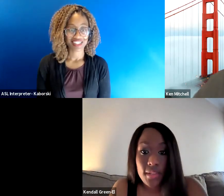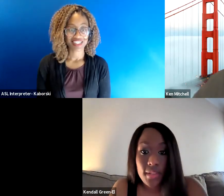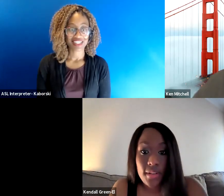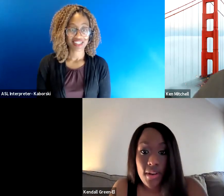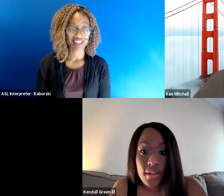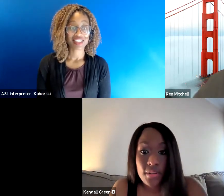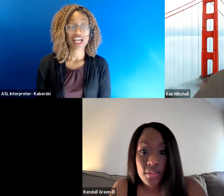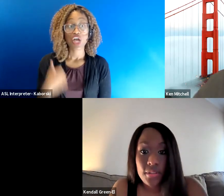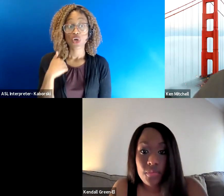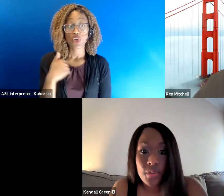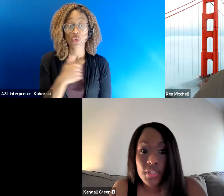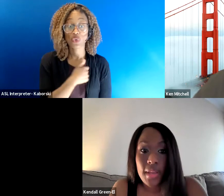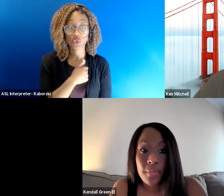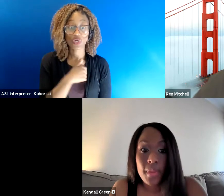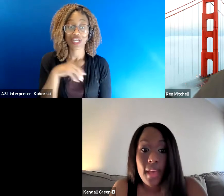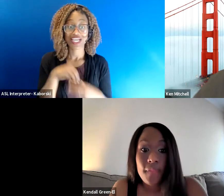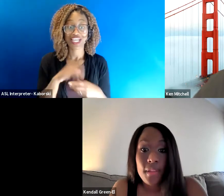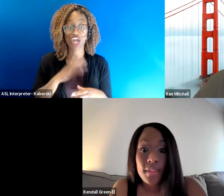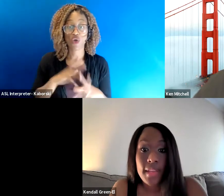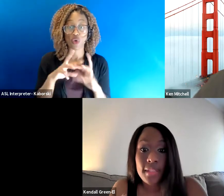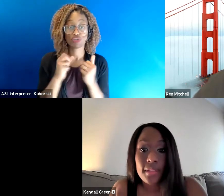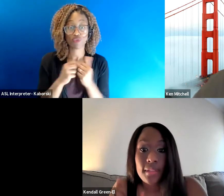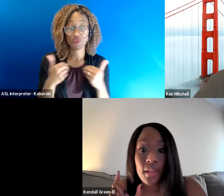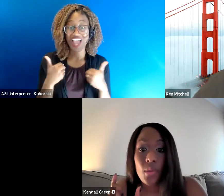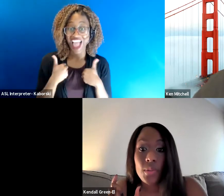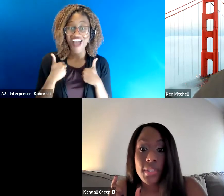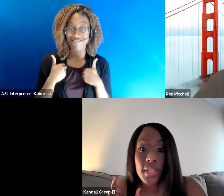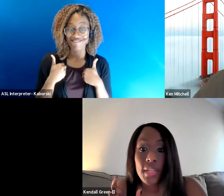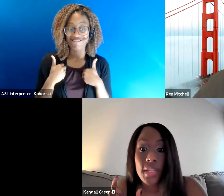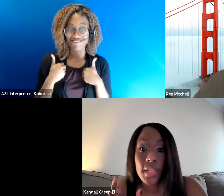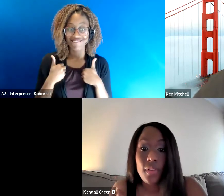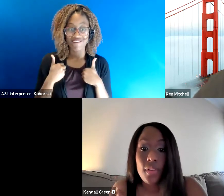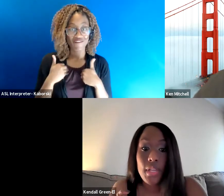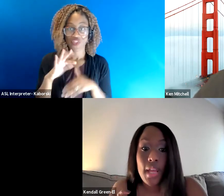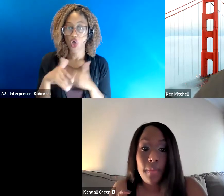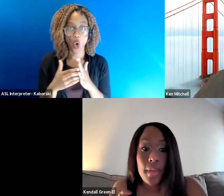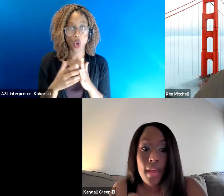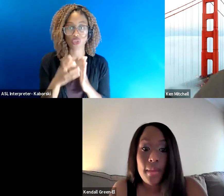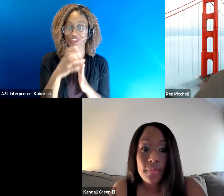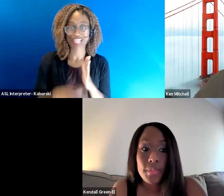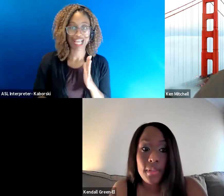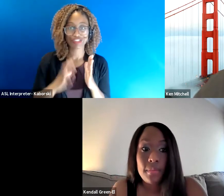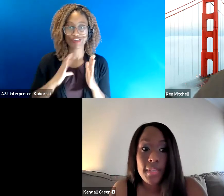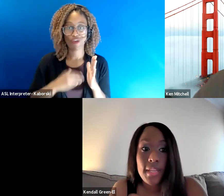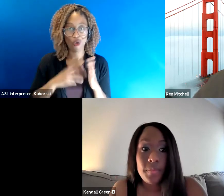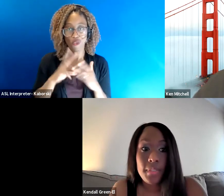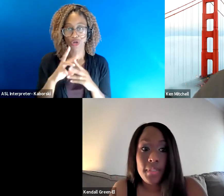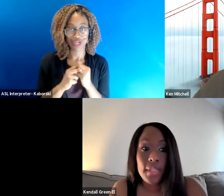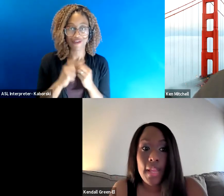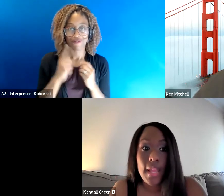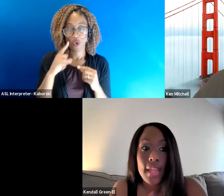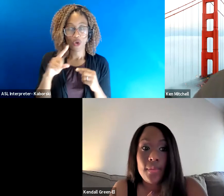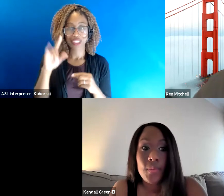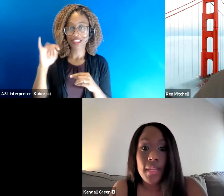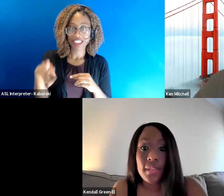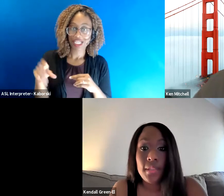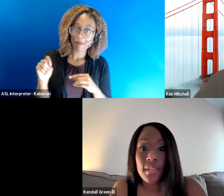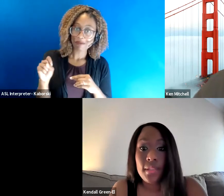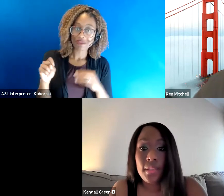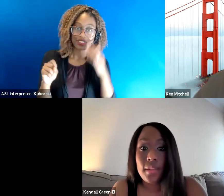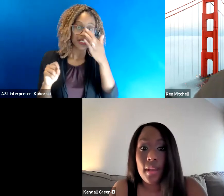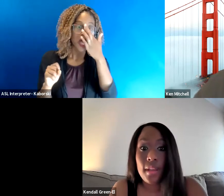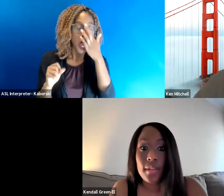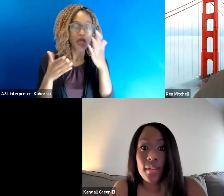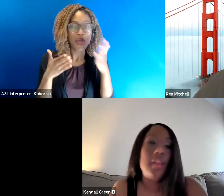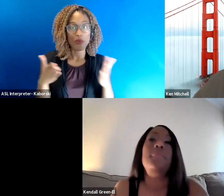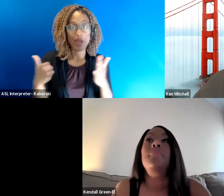We actually, in our workshop, we have that's a whole section of our workshop, some tips and ways